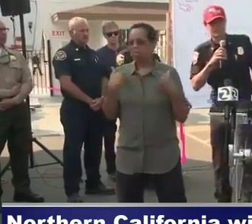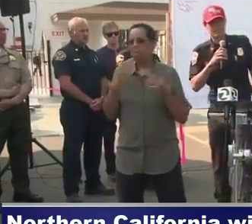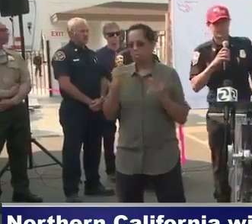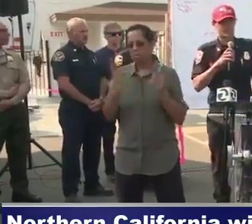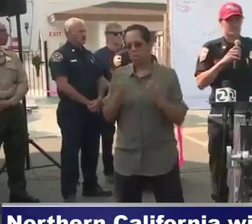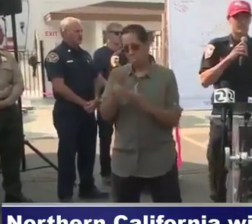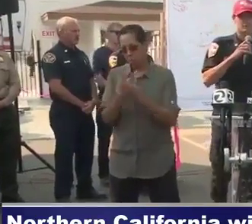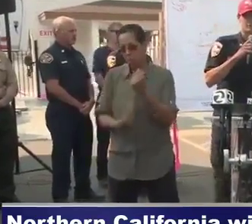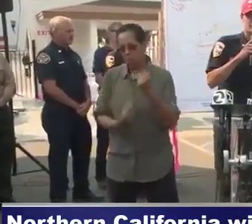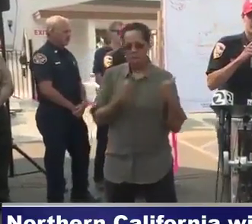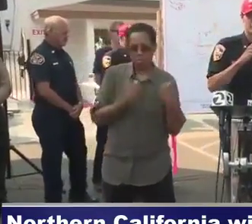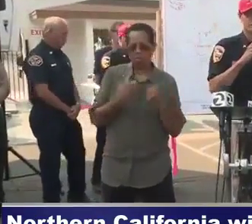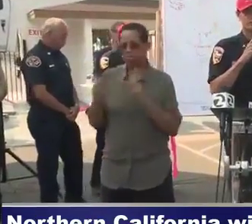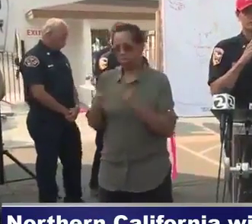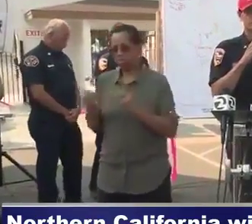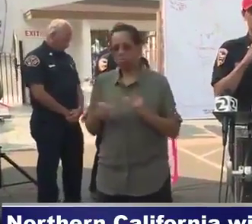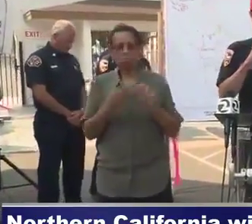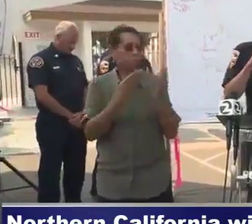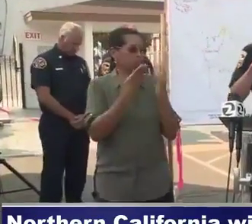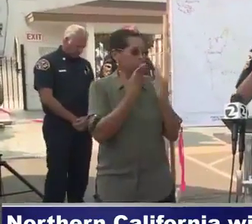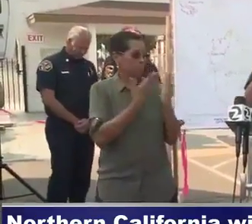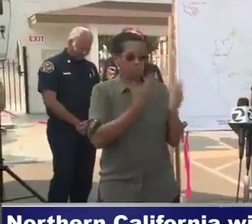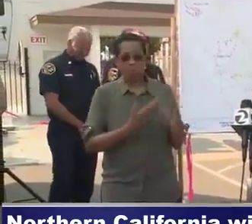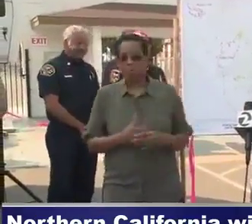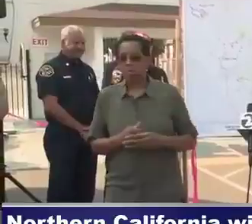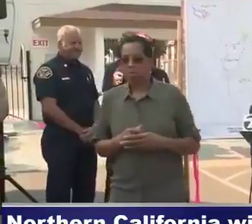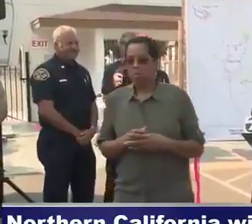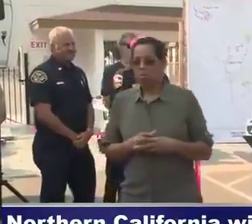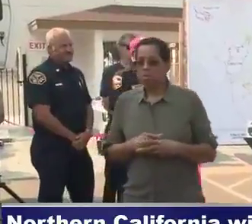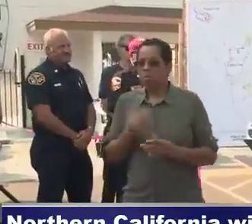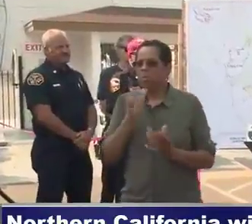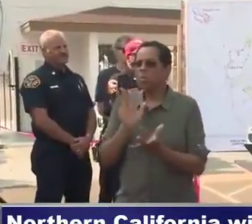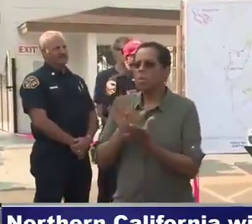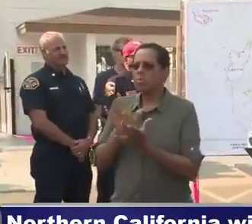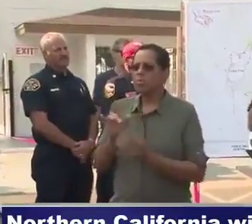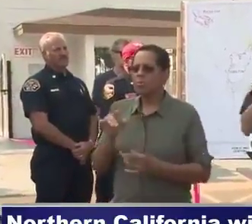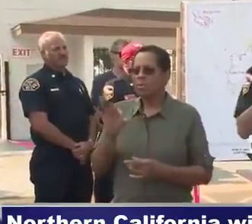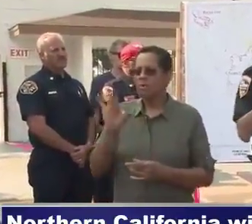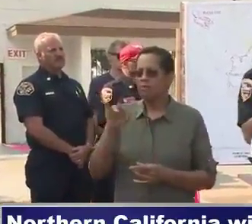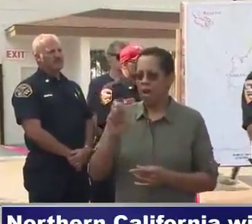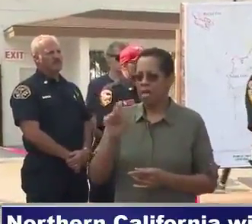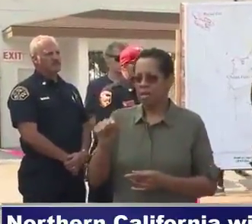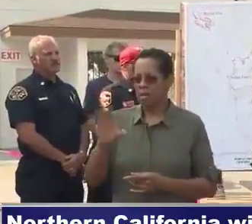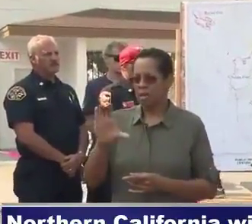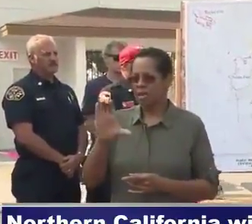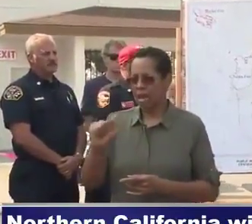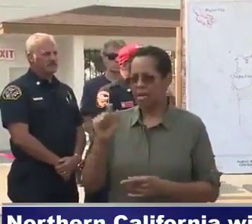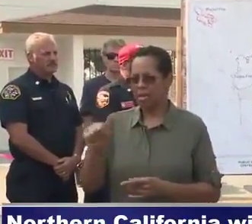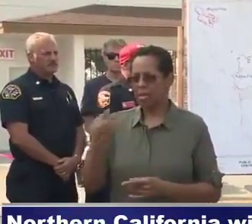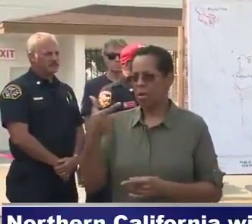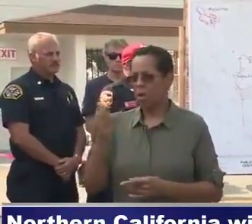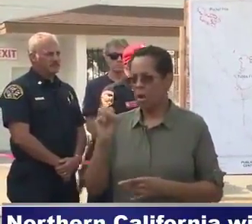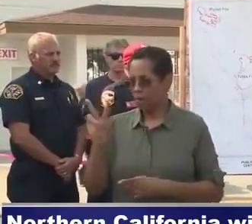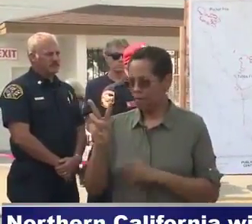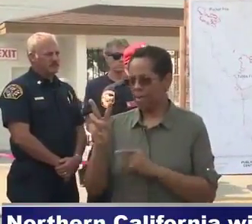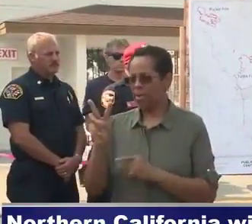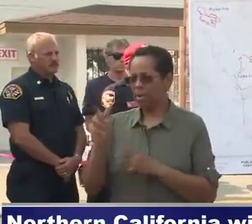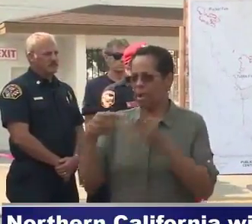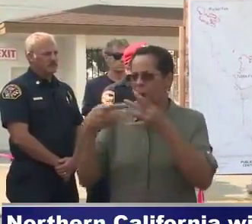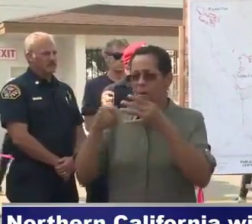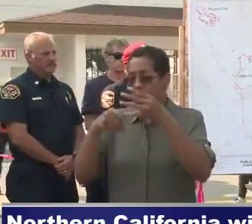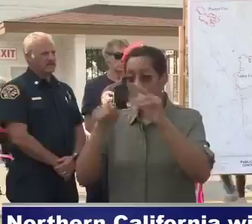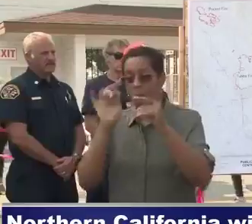Thank you very much. Just for a single point of contact, the fire.ca.gov has all of the links to all of the organizations and places that have been spoken